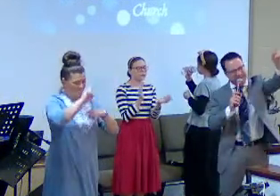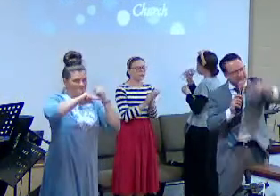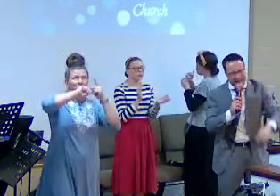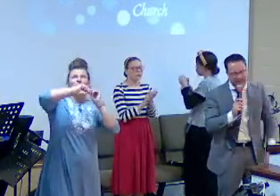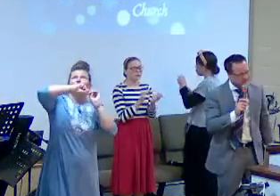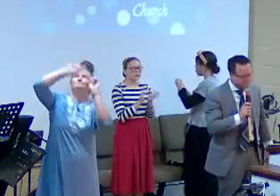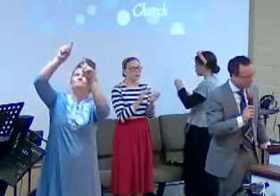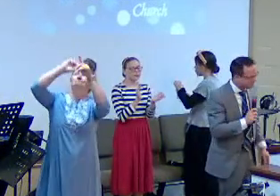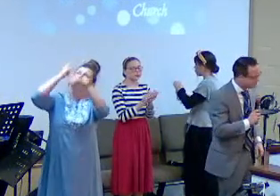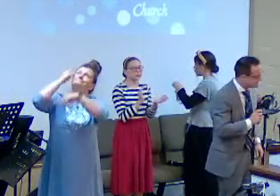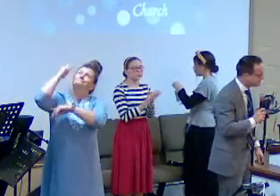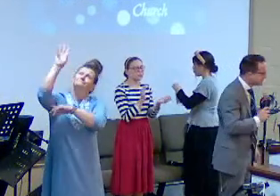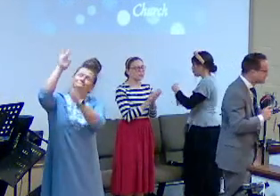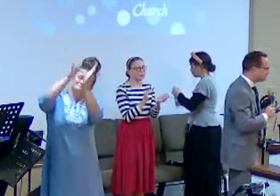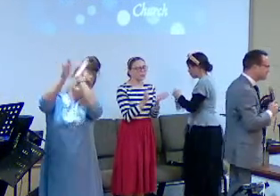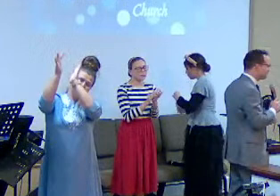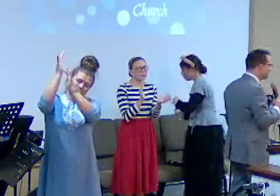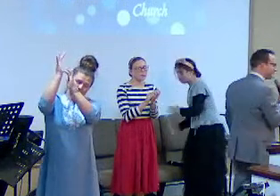to see him.